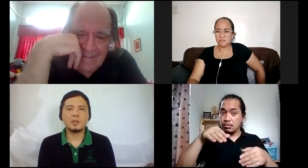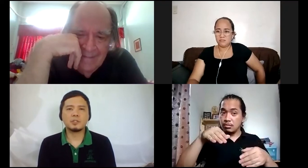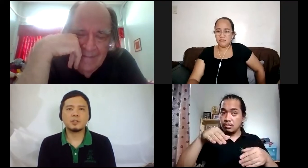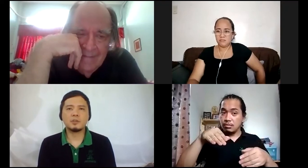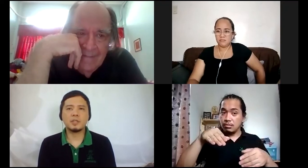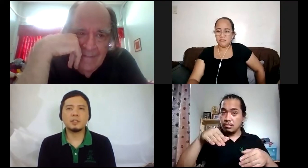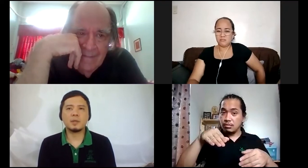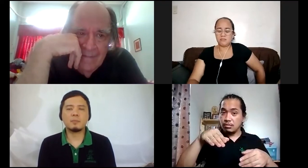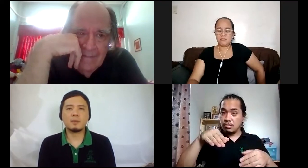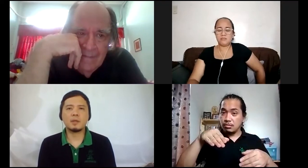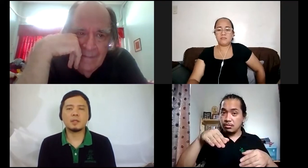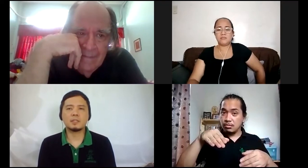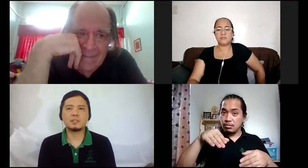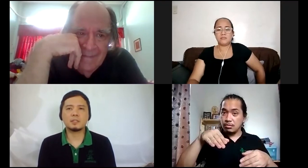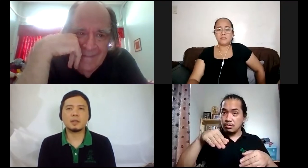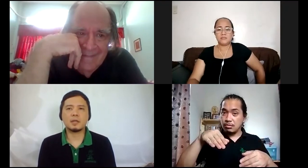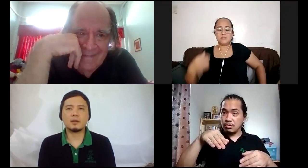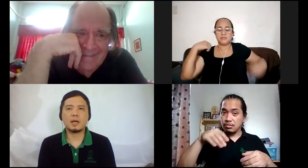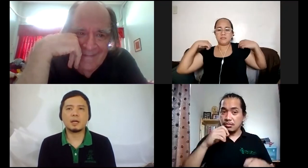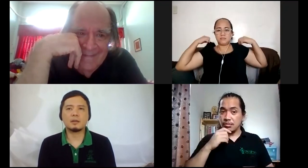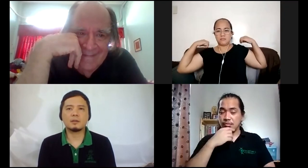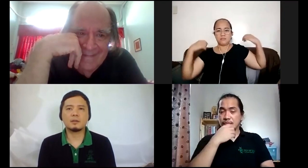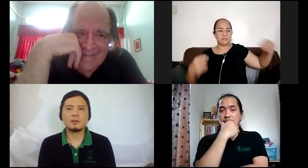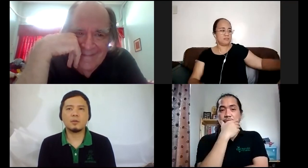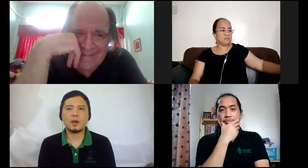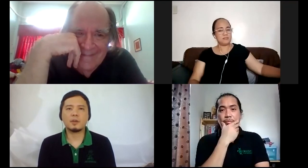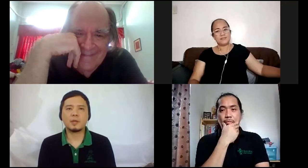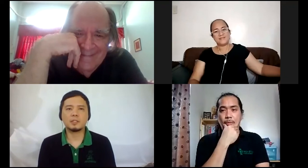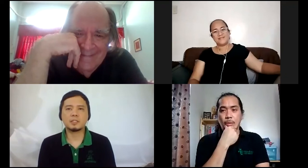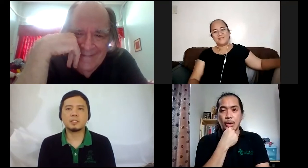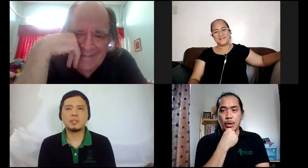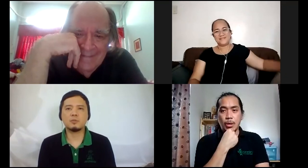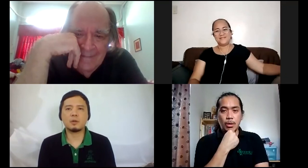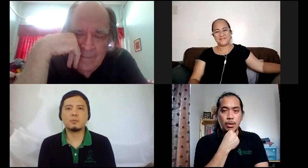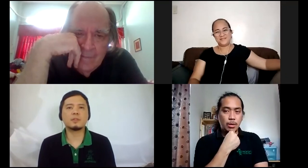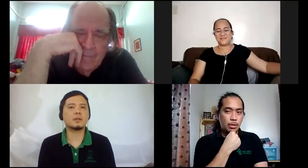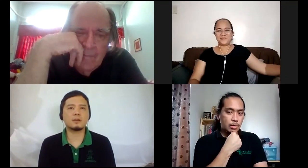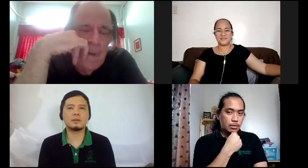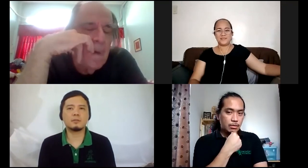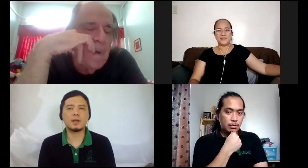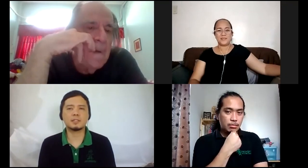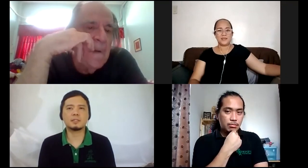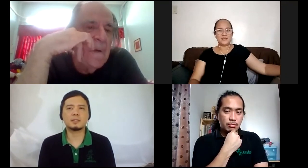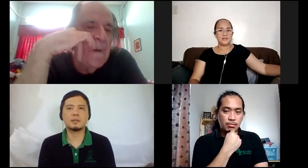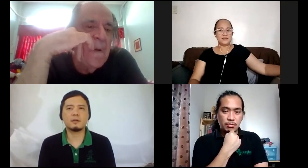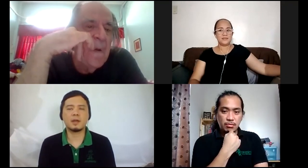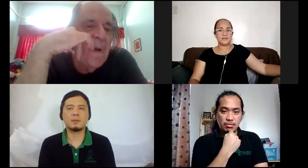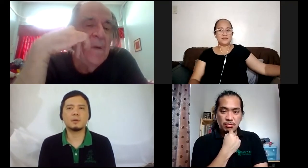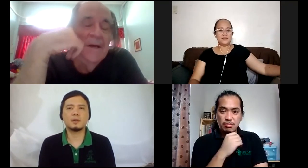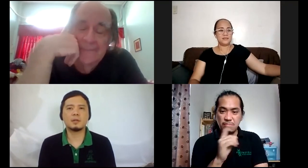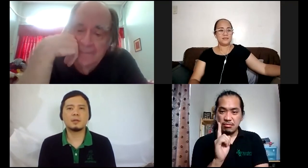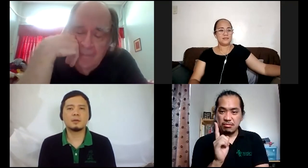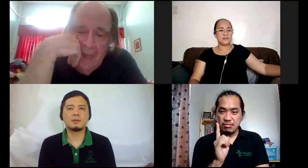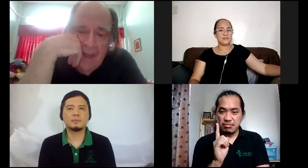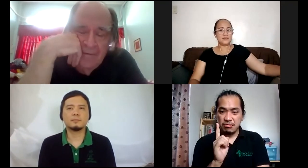I'm not sure you need me. Maybe it's, I think we can just continue on with the rest of them.